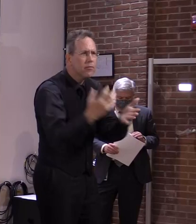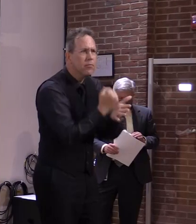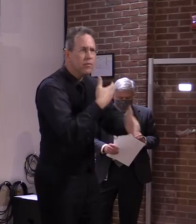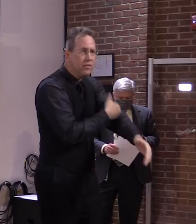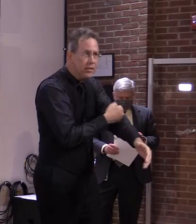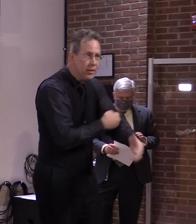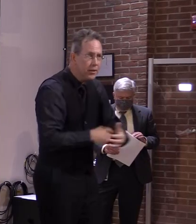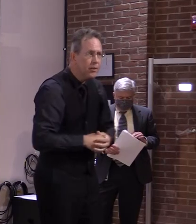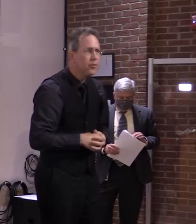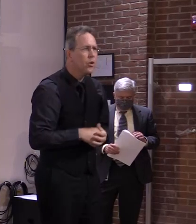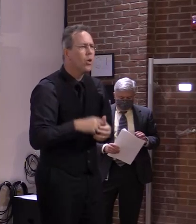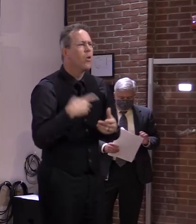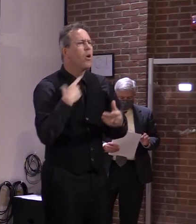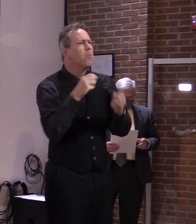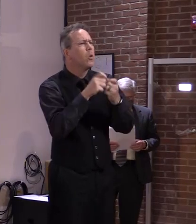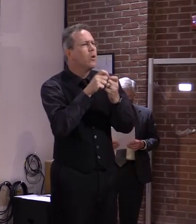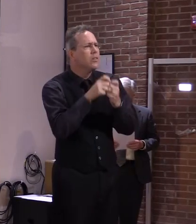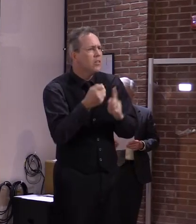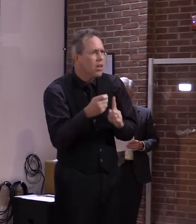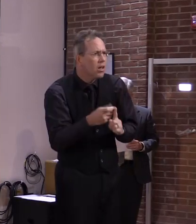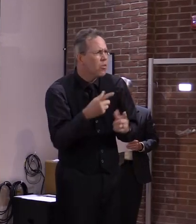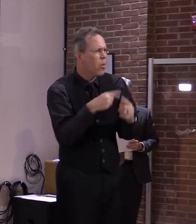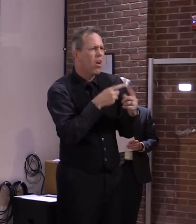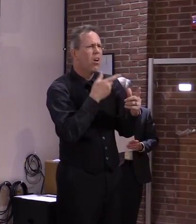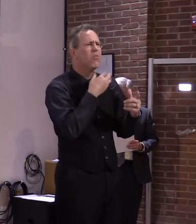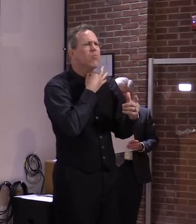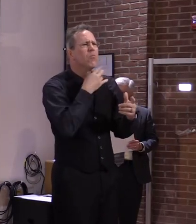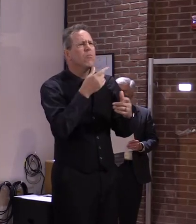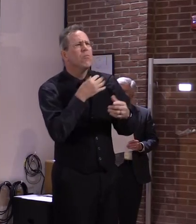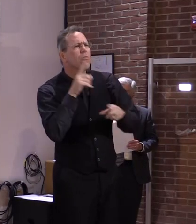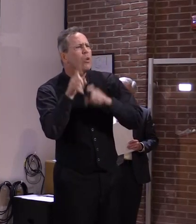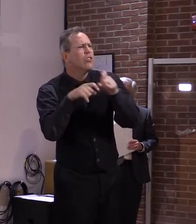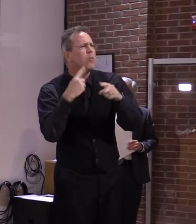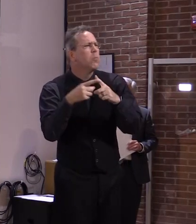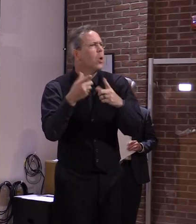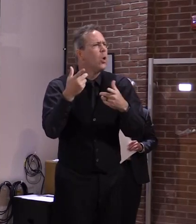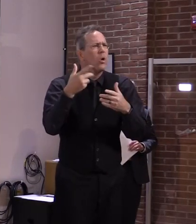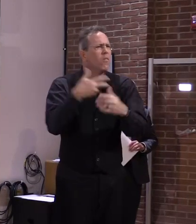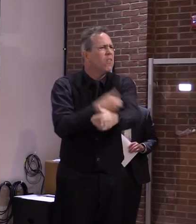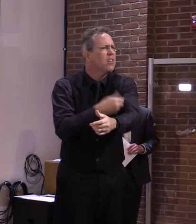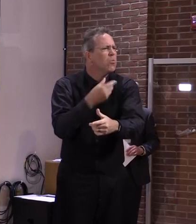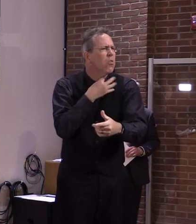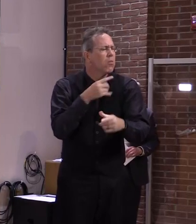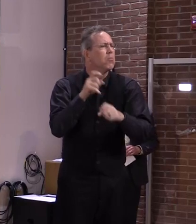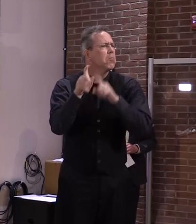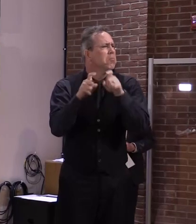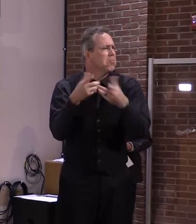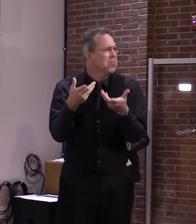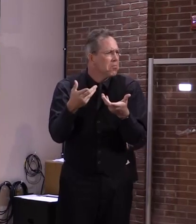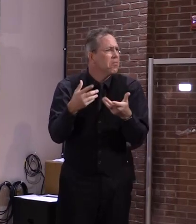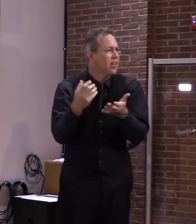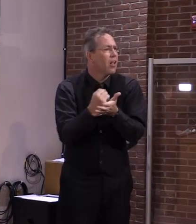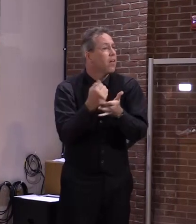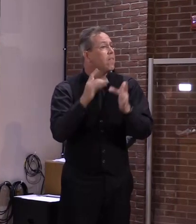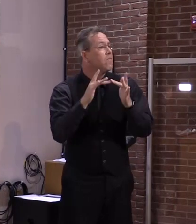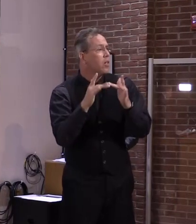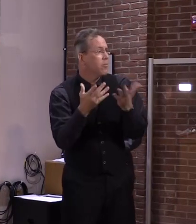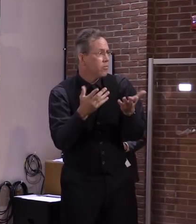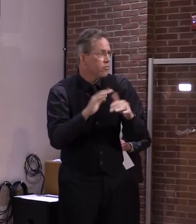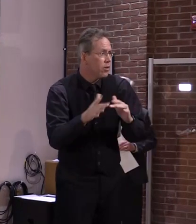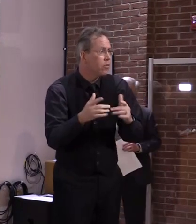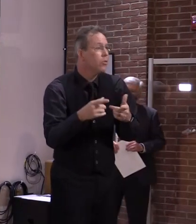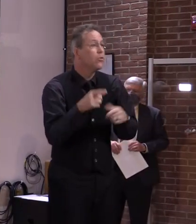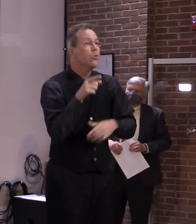CDC. Walk-in appointments are available for children, so we also provided information on how parental consent can be given